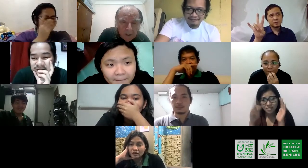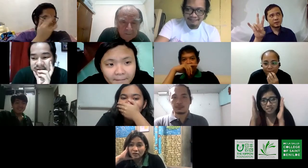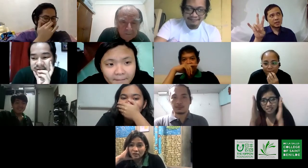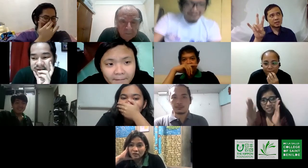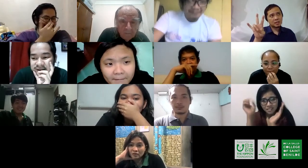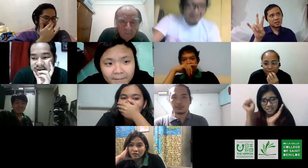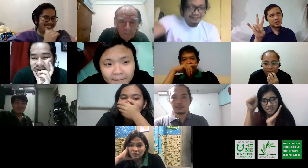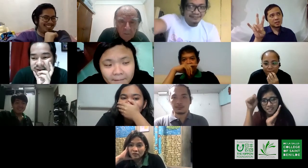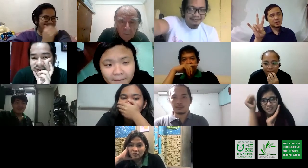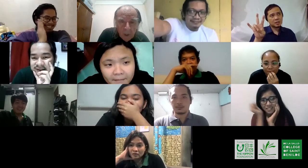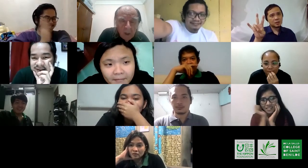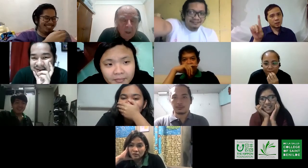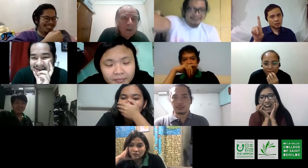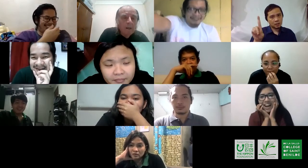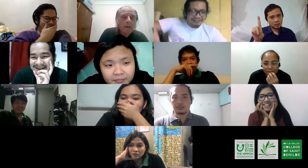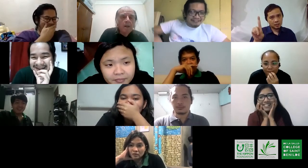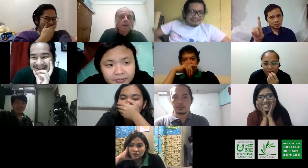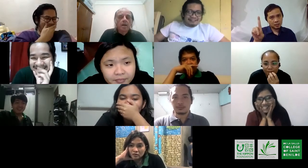71.